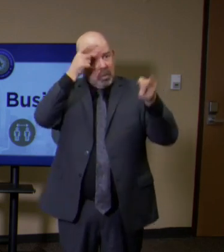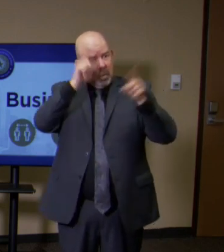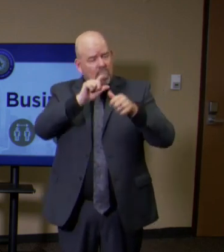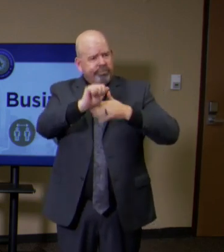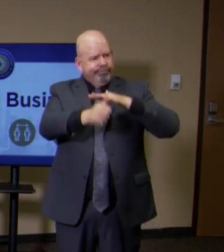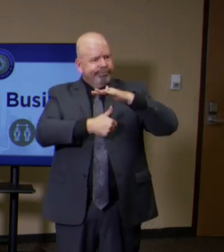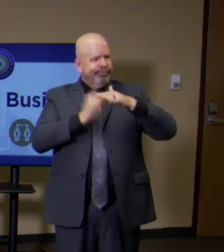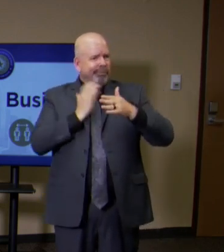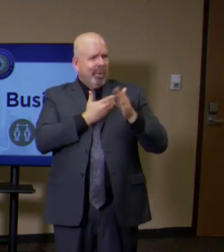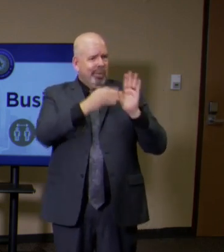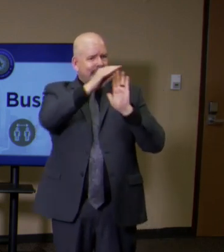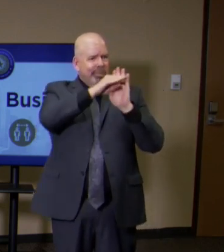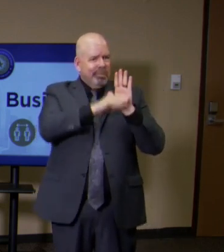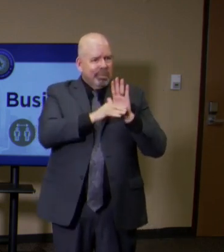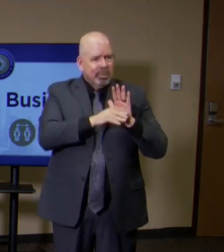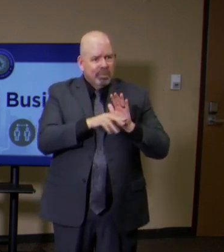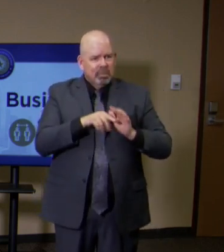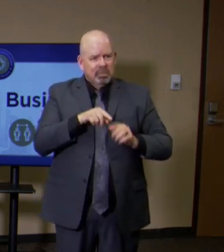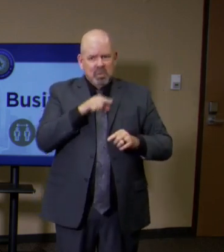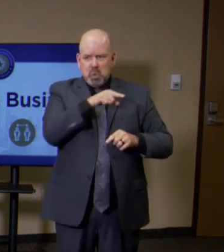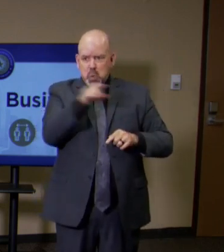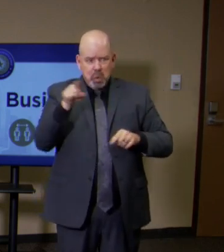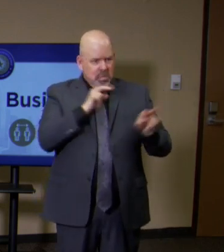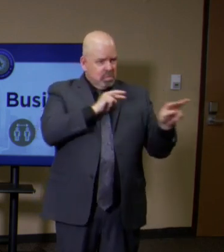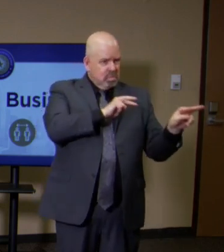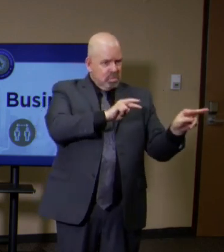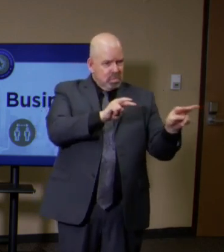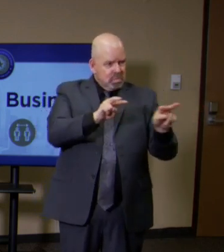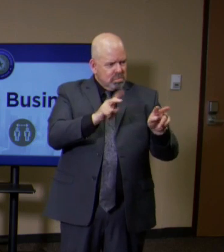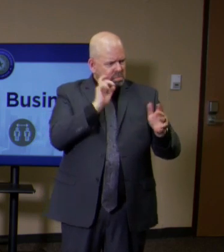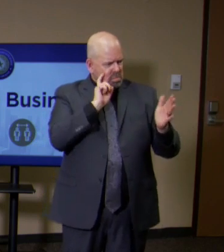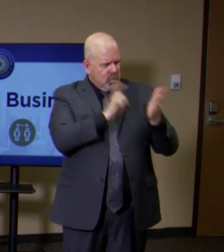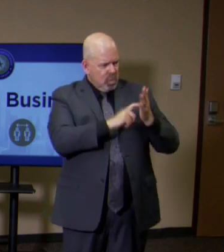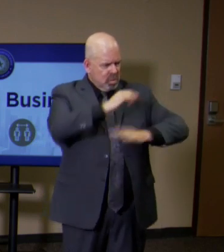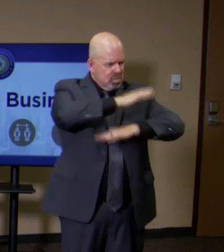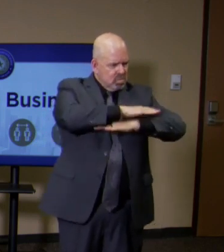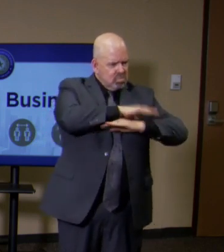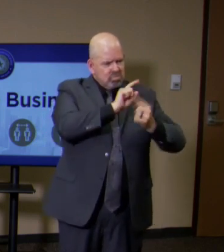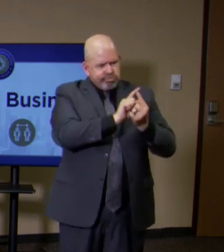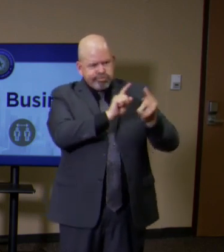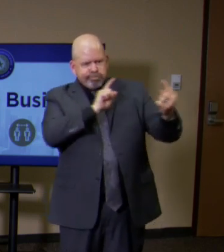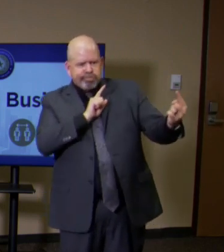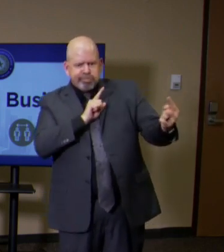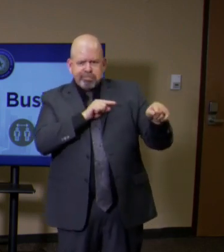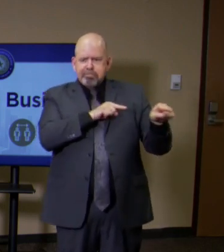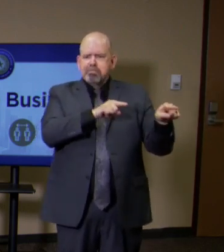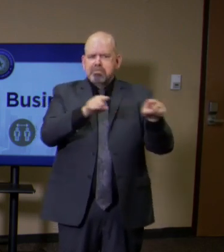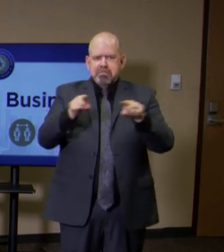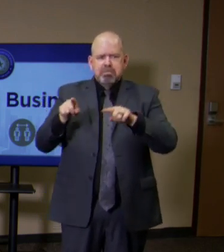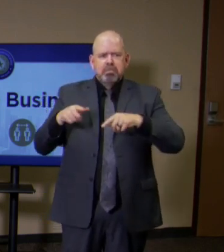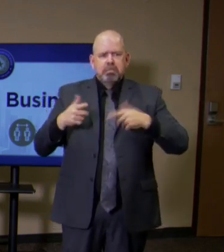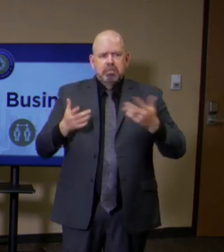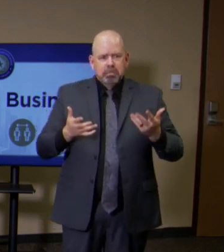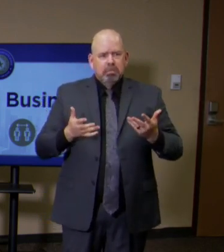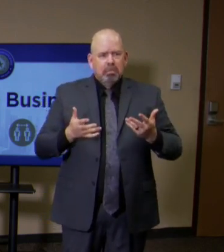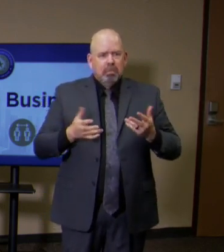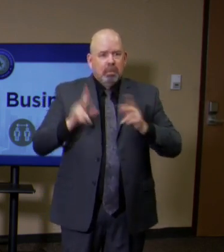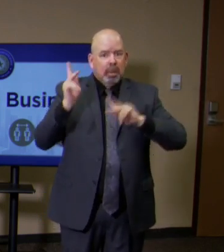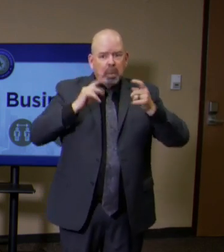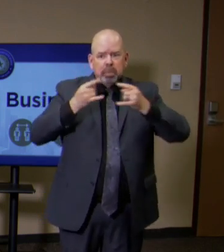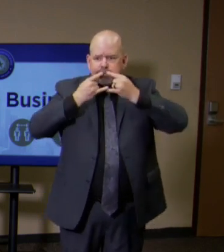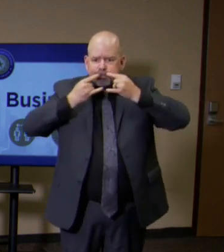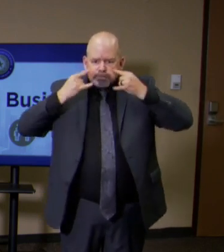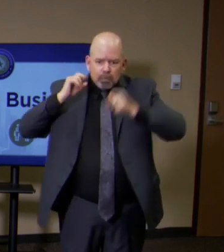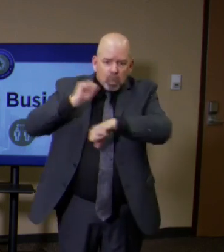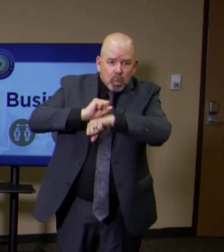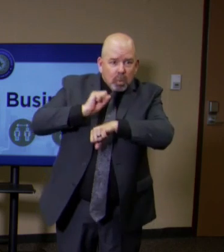6 feet, and the wait staff's not wearing their mask. If they tell us, then we'll check with the business. But the businesses are pretty